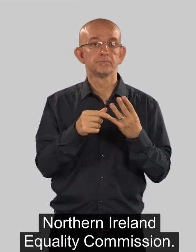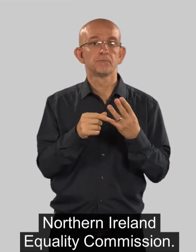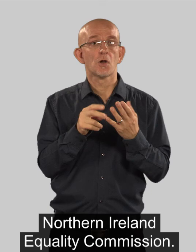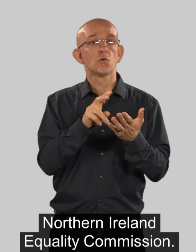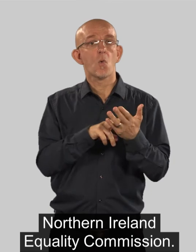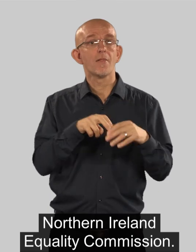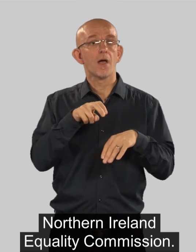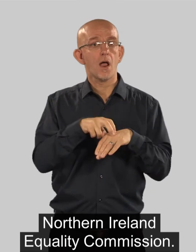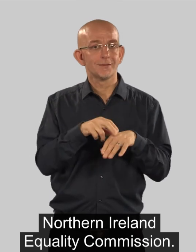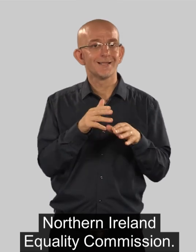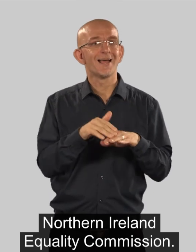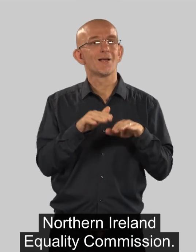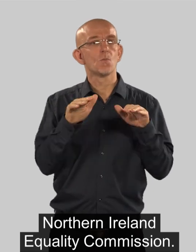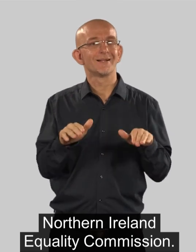Northern Ireland Equality Commission.